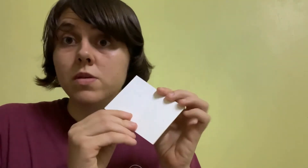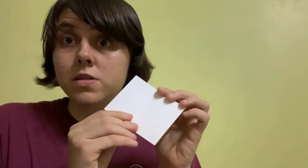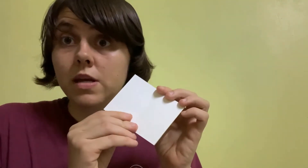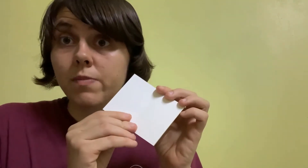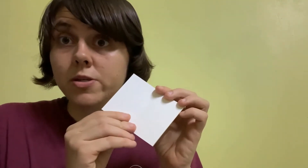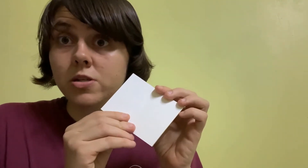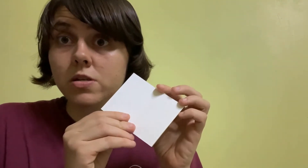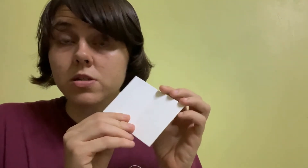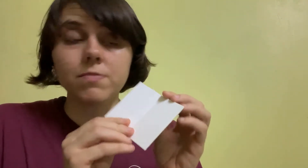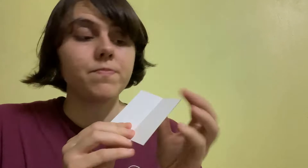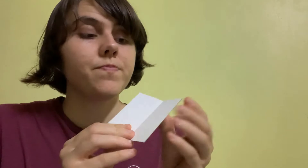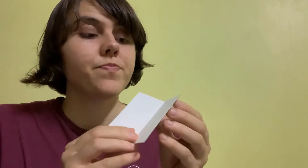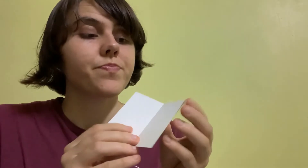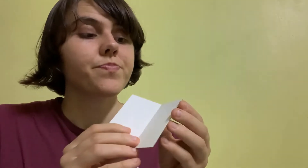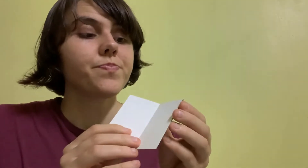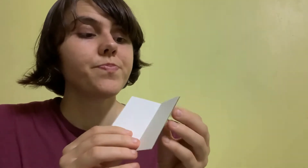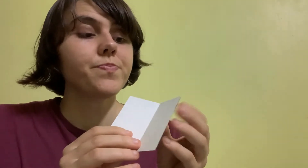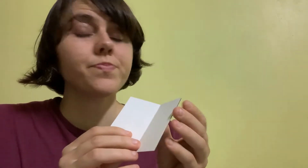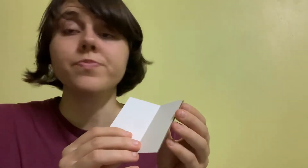You see any pictures?